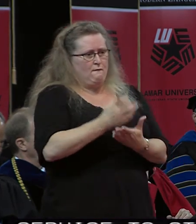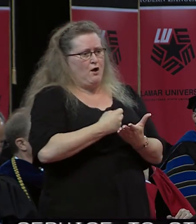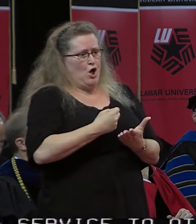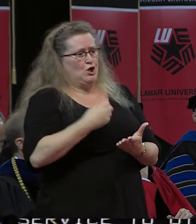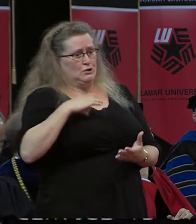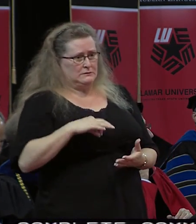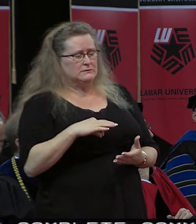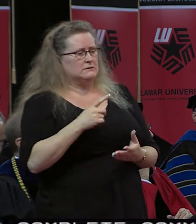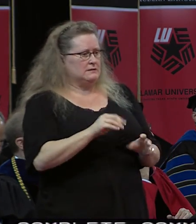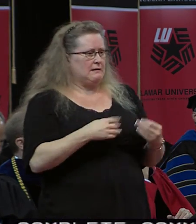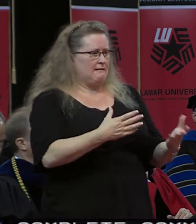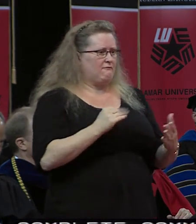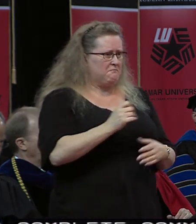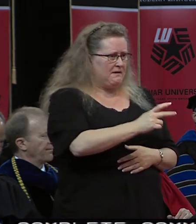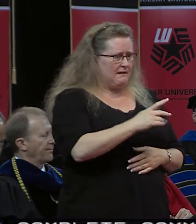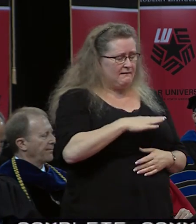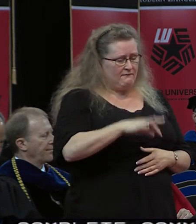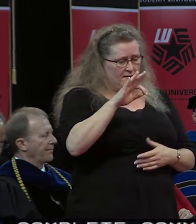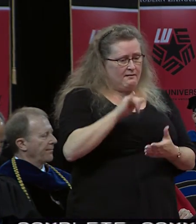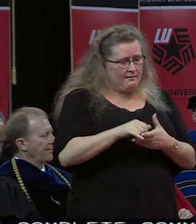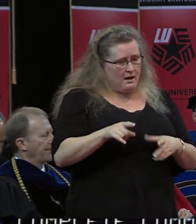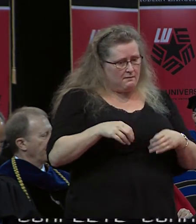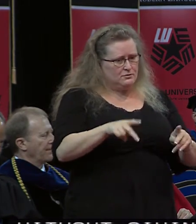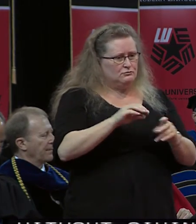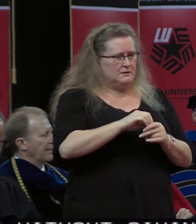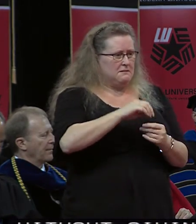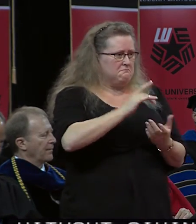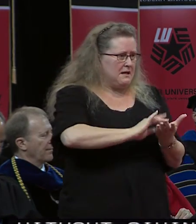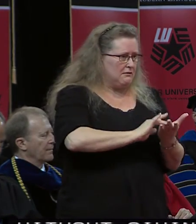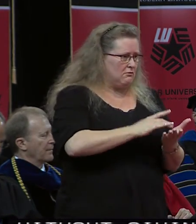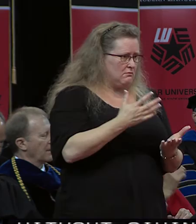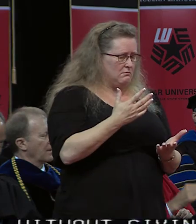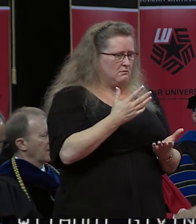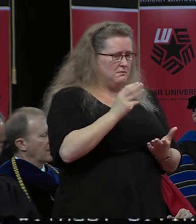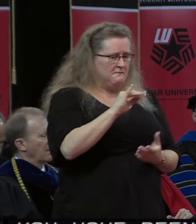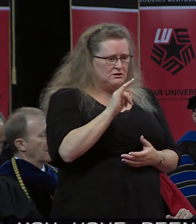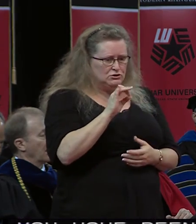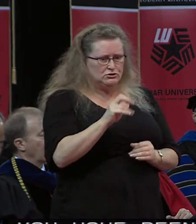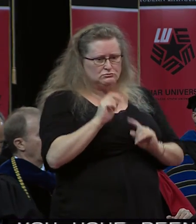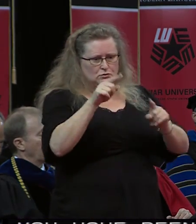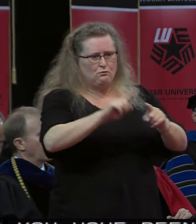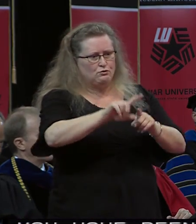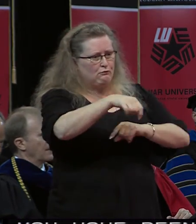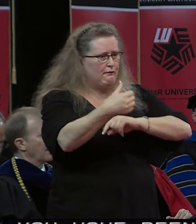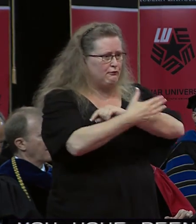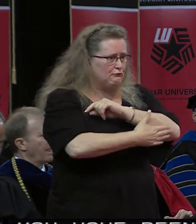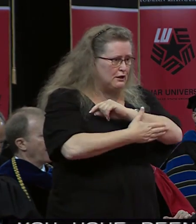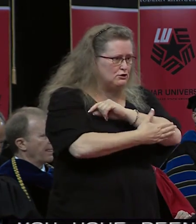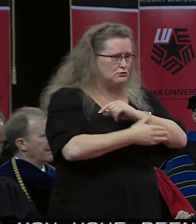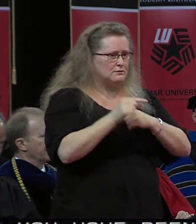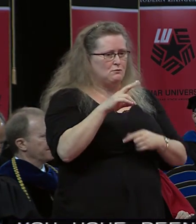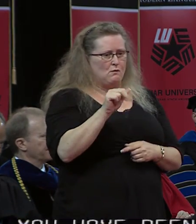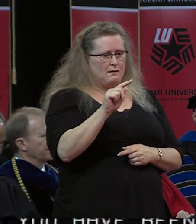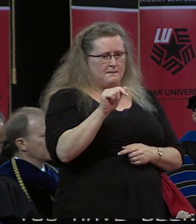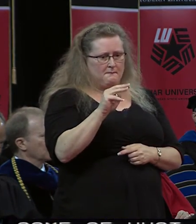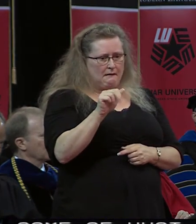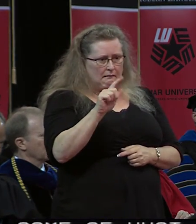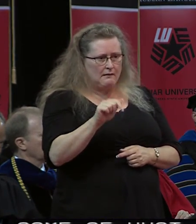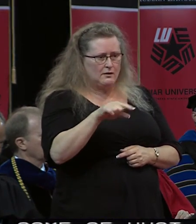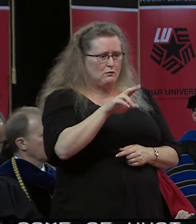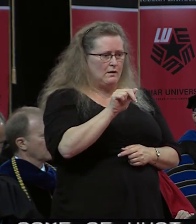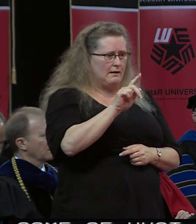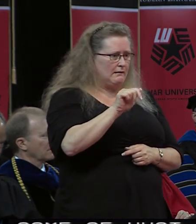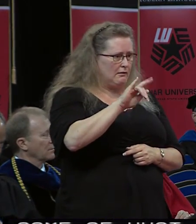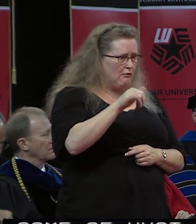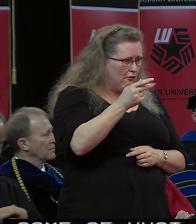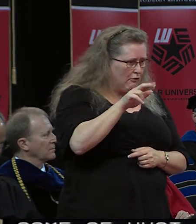I have found that opportunity in medical missions down in Guadalajara, down in Guatemala, and other places like that, where they